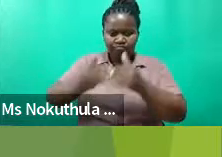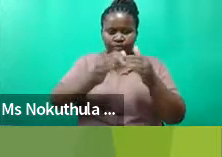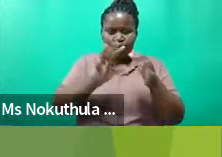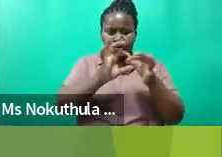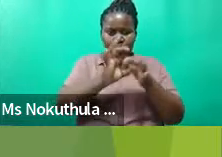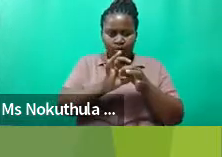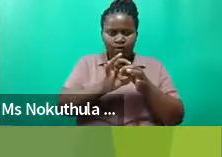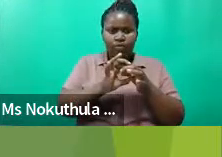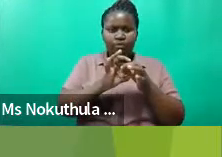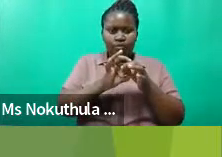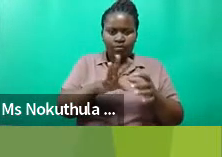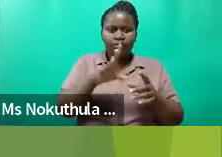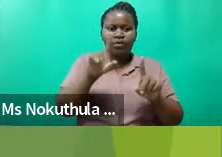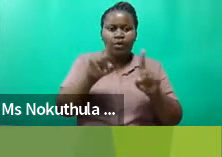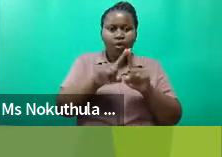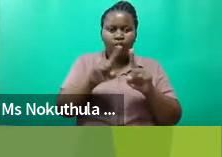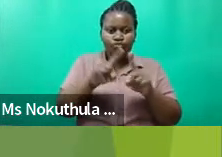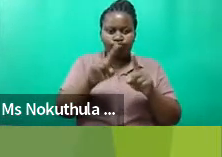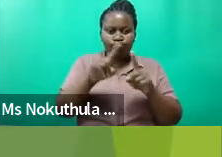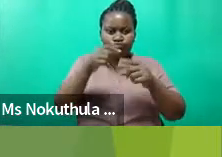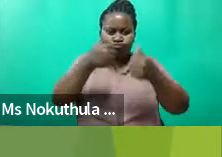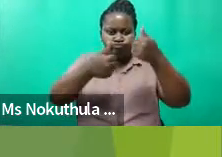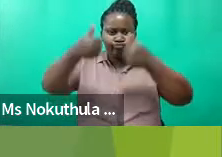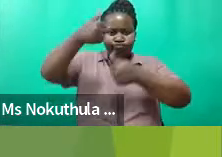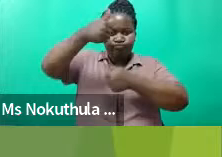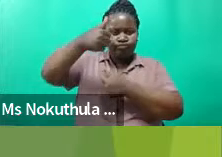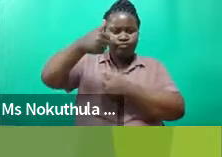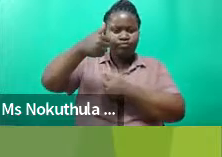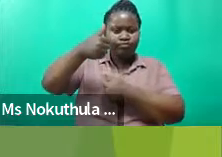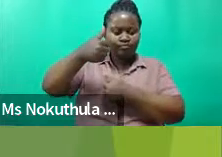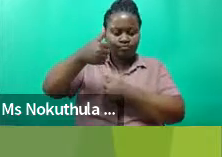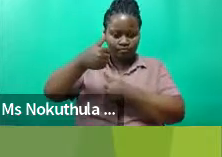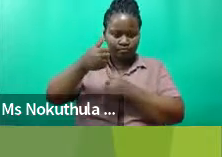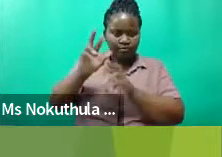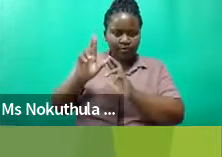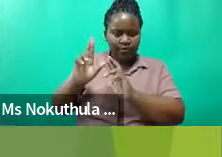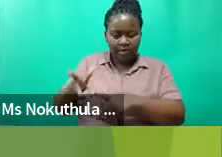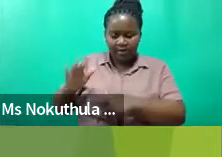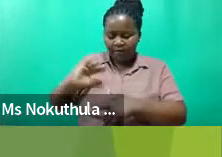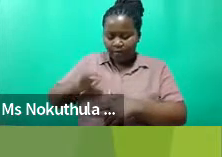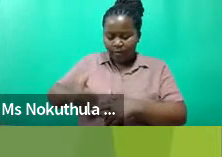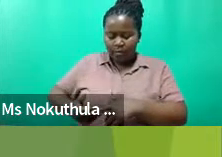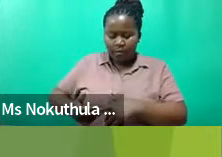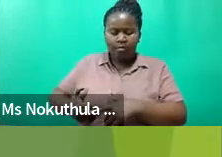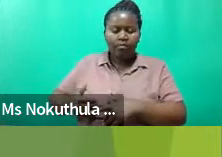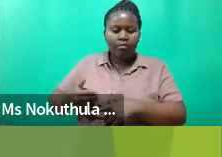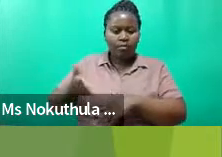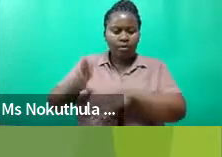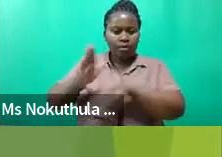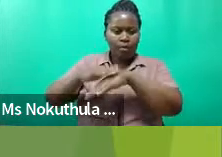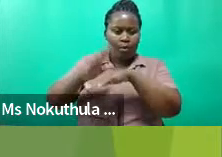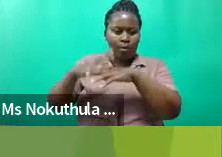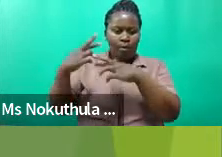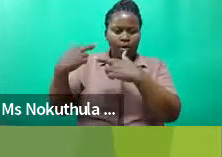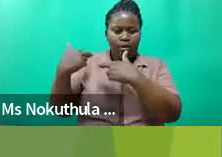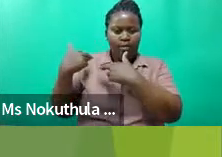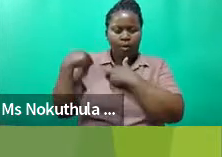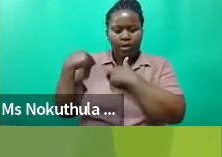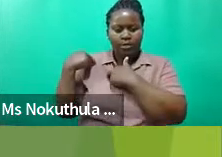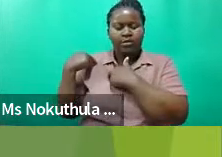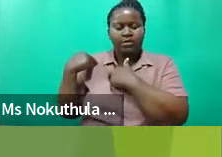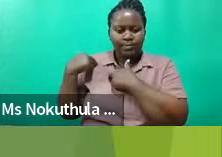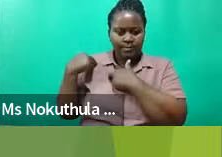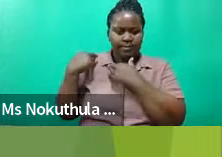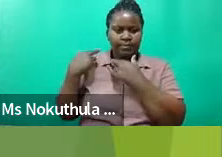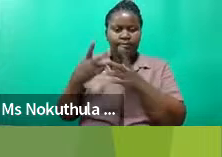portray men as superior and leaves the women with a lot more of the responsibilities.